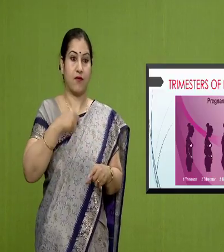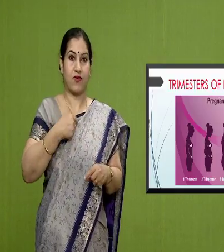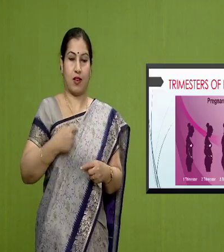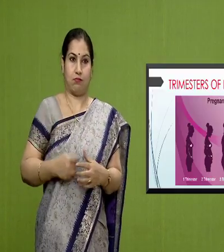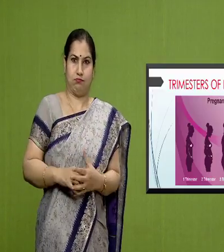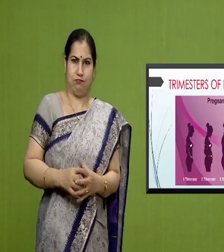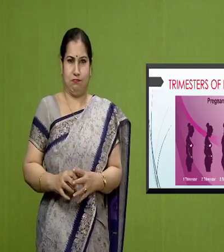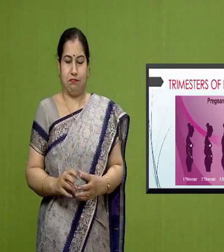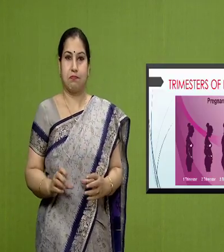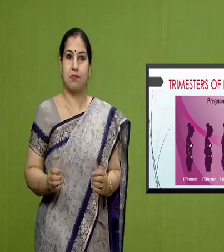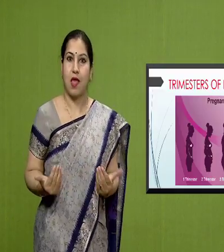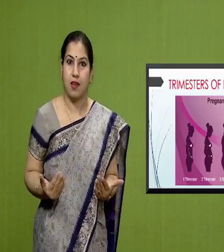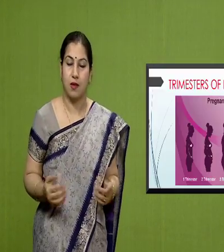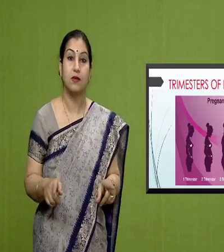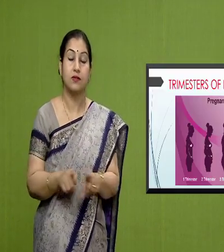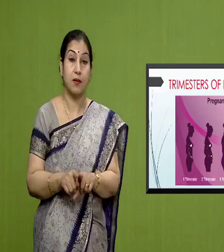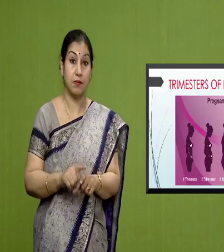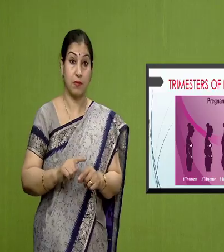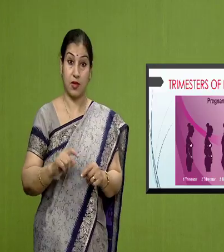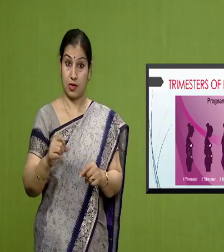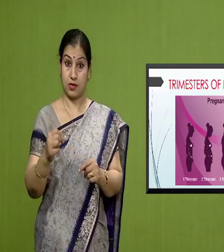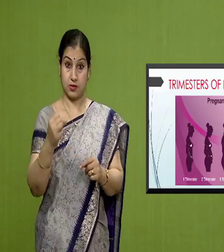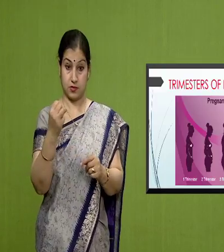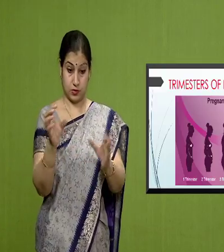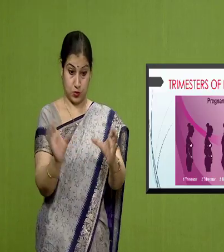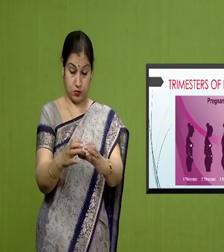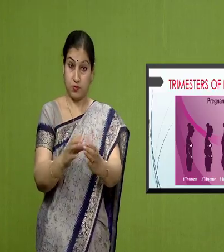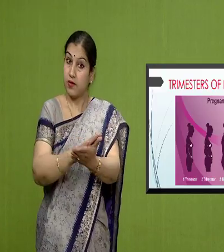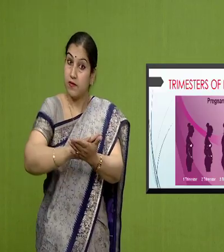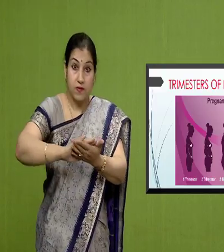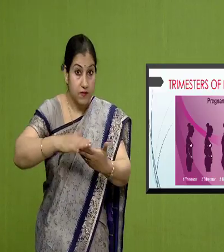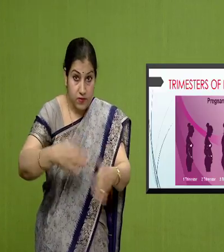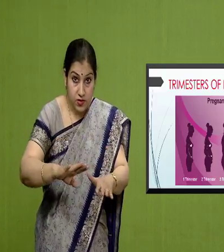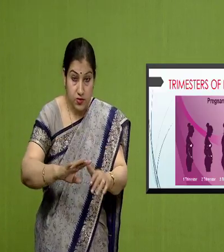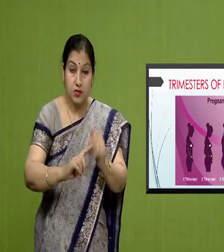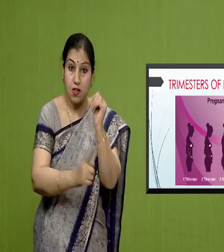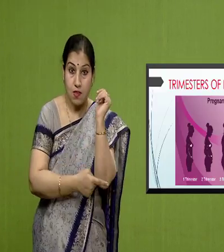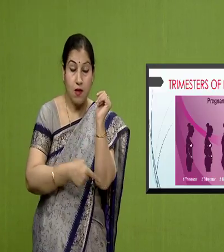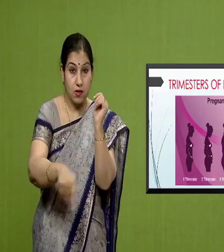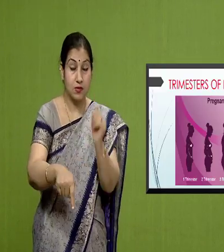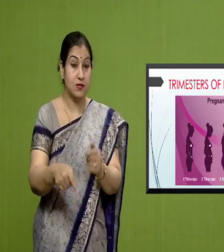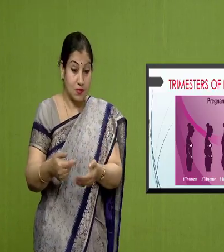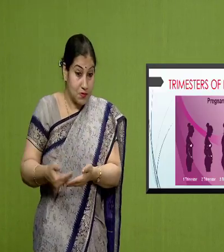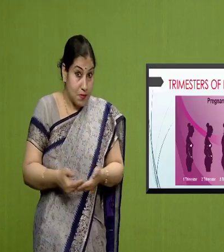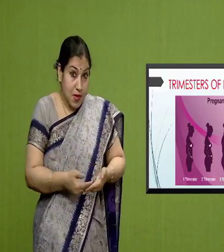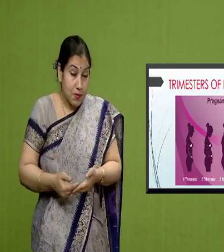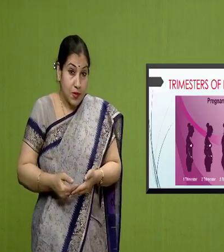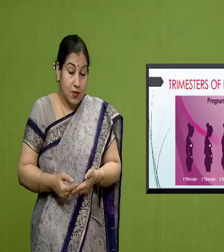moments. At the end of the second trimester, the fetus is